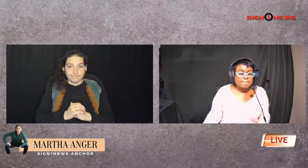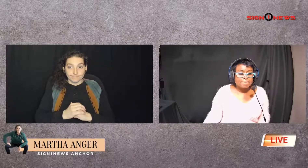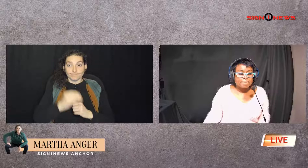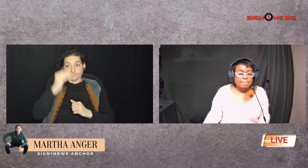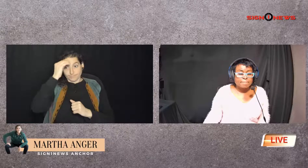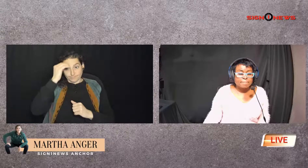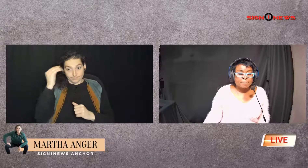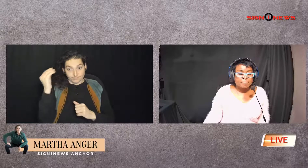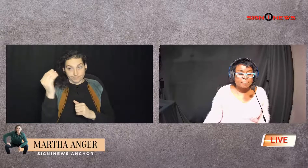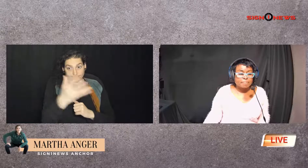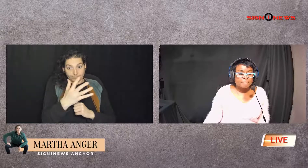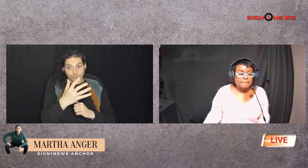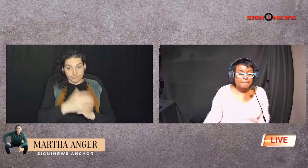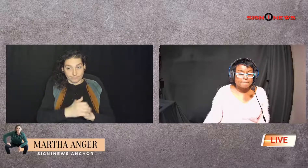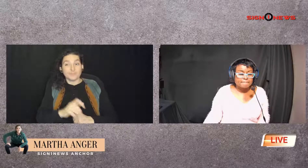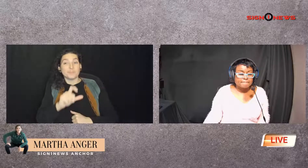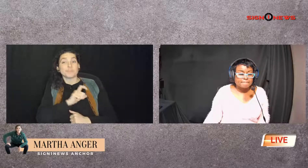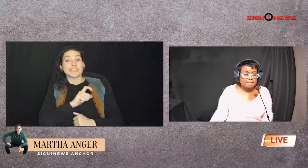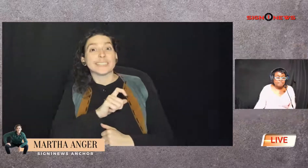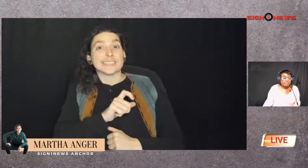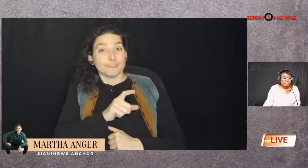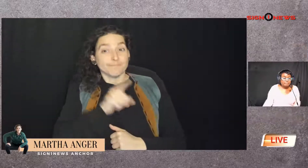today.